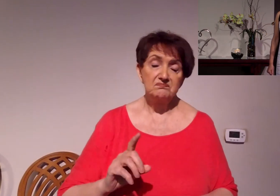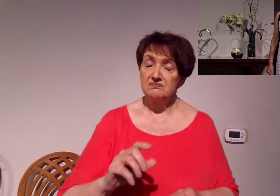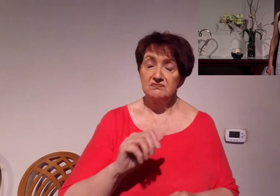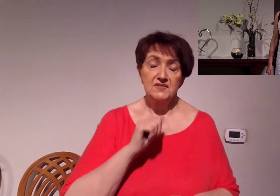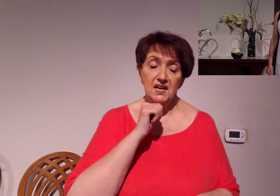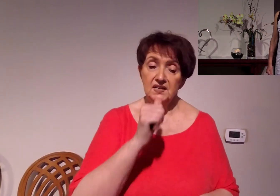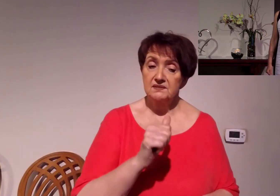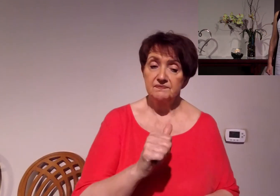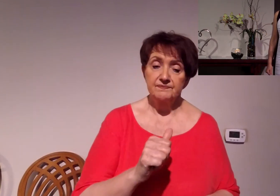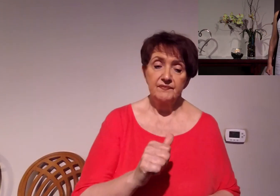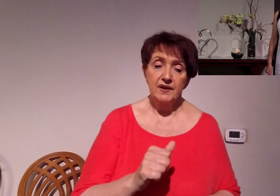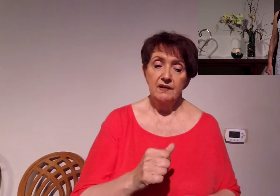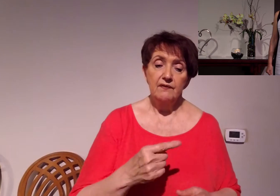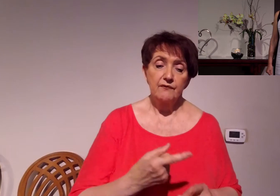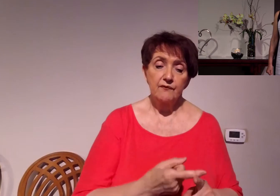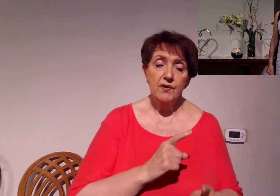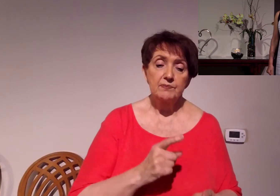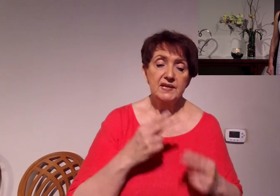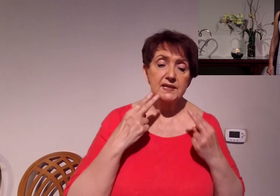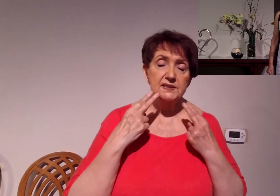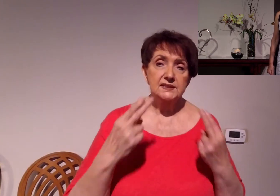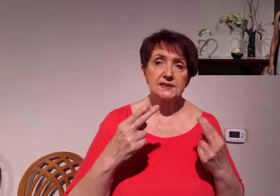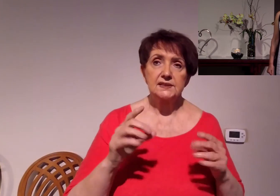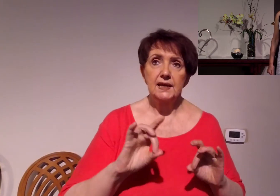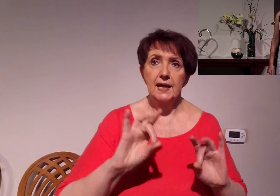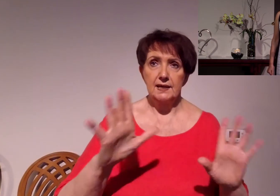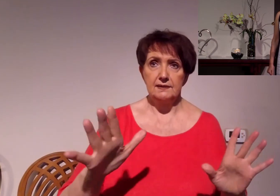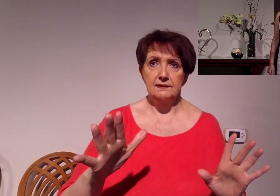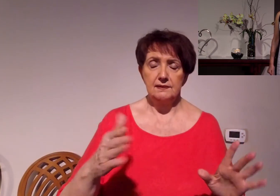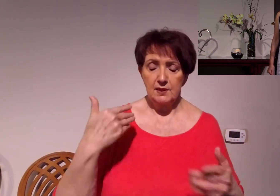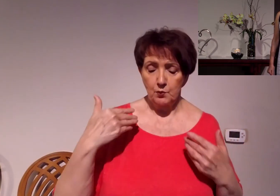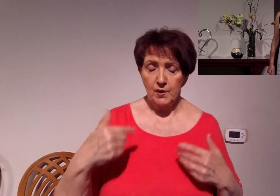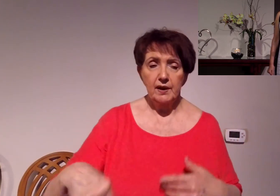innocent light that we are.